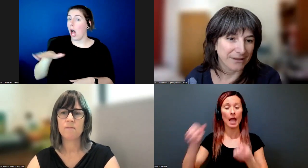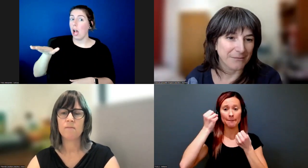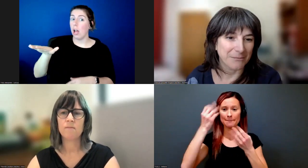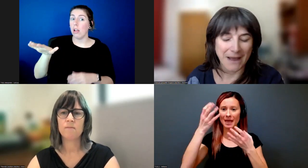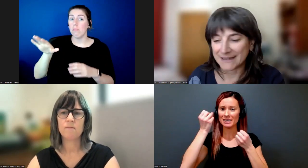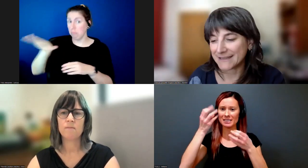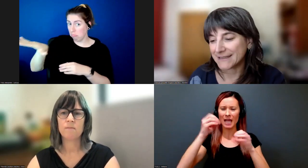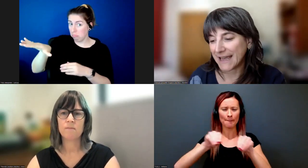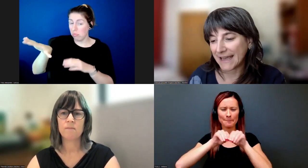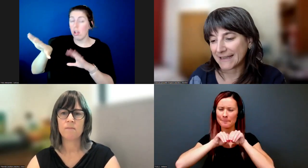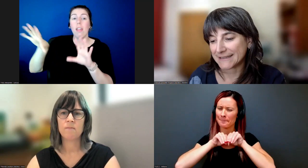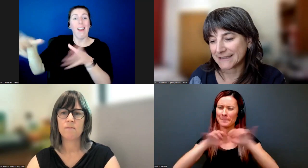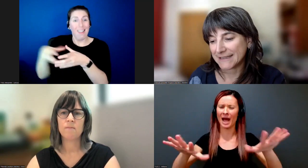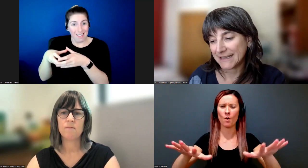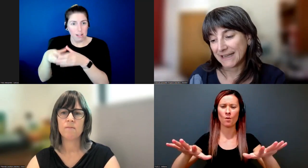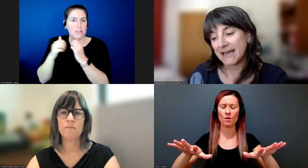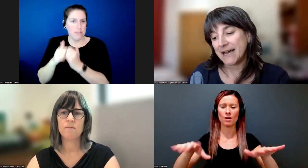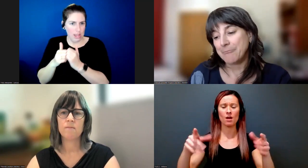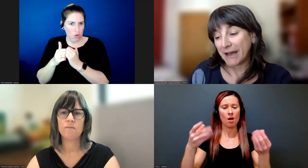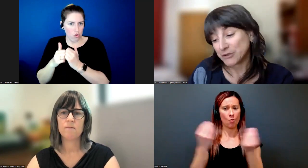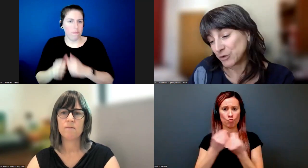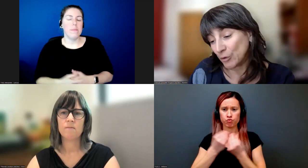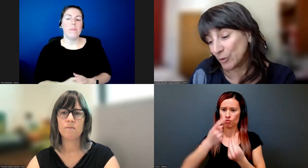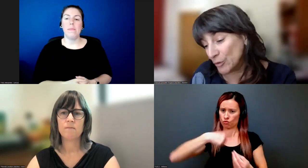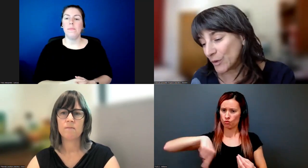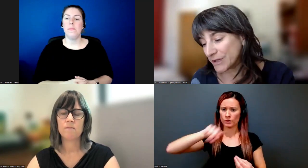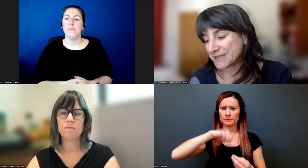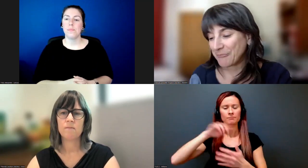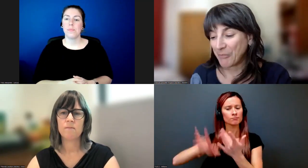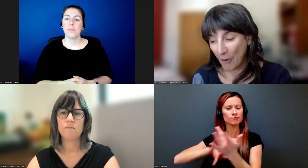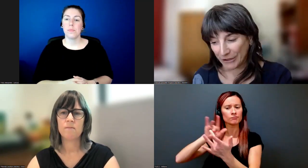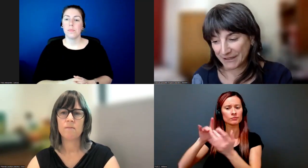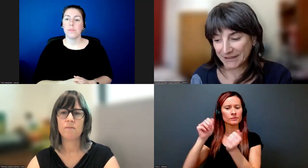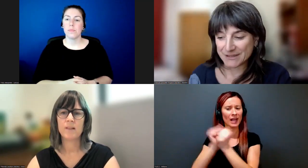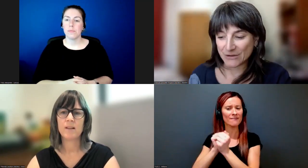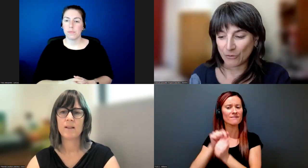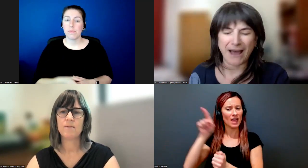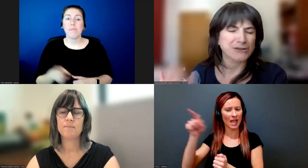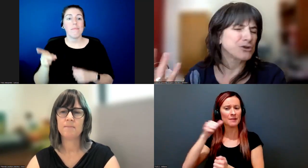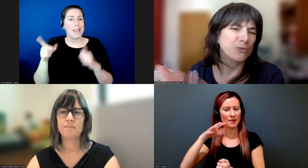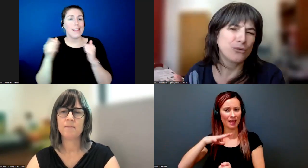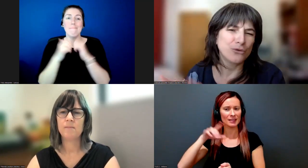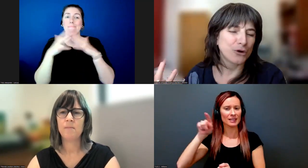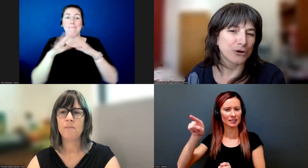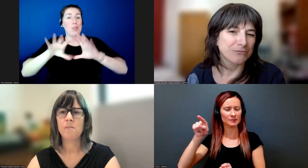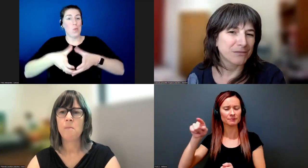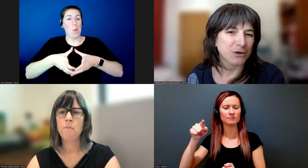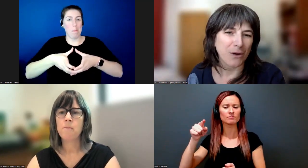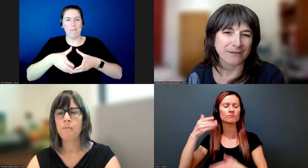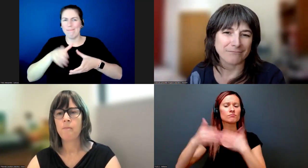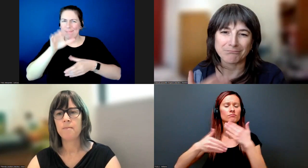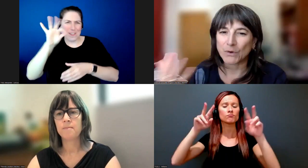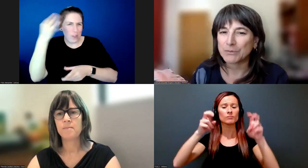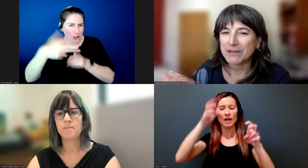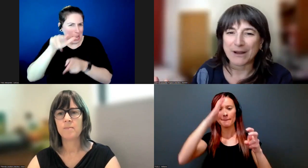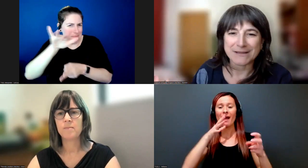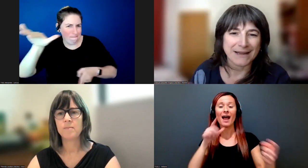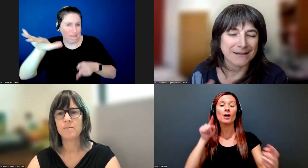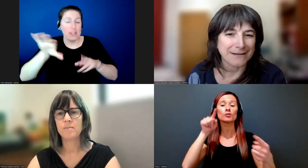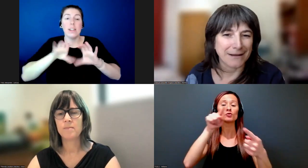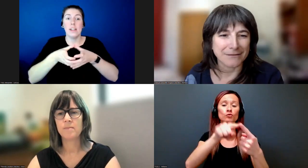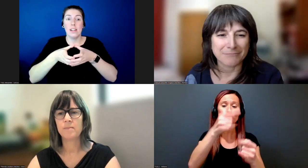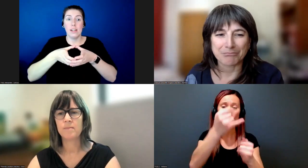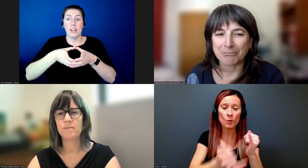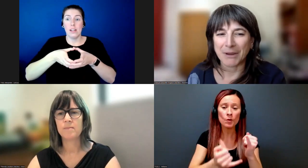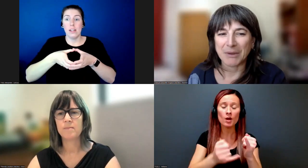with Marilyn, and Parents Jusqu'au Bout was born. So Parents Jusqu'au Bout could be